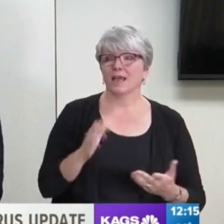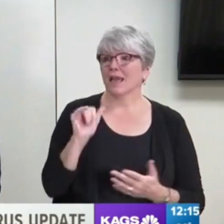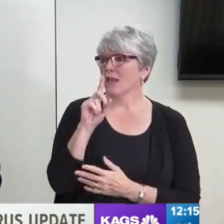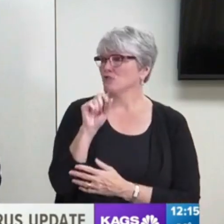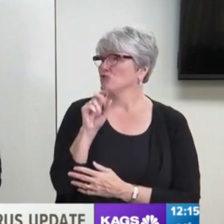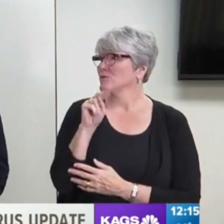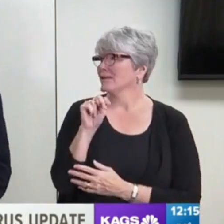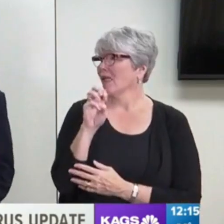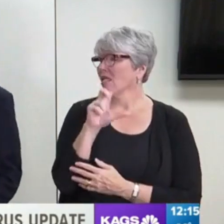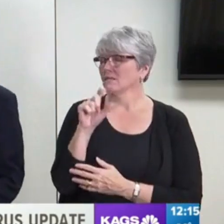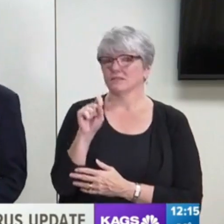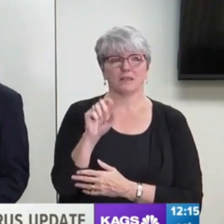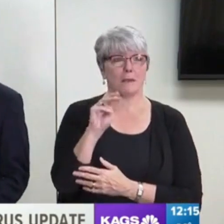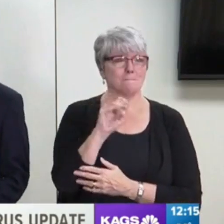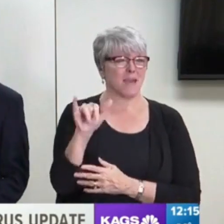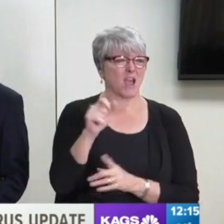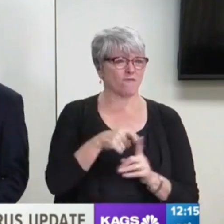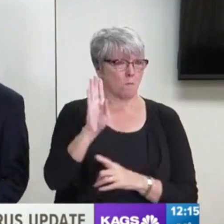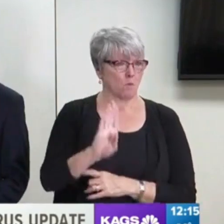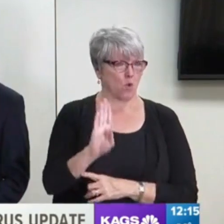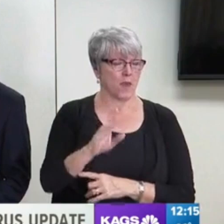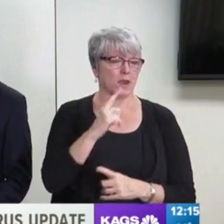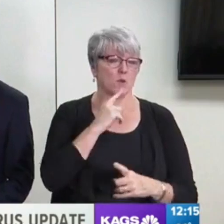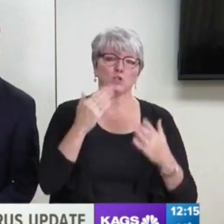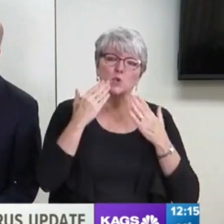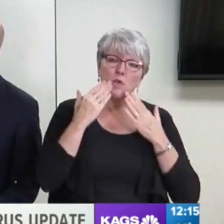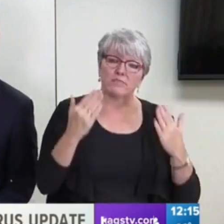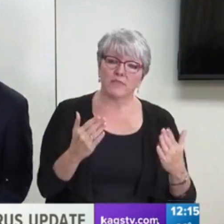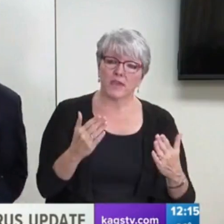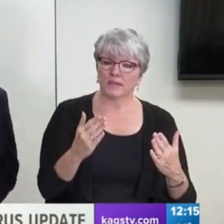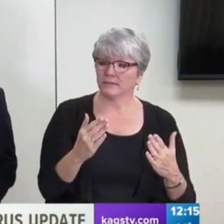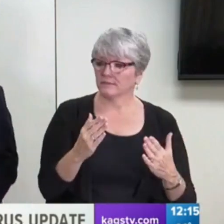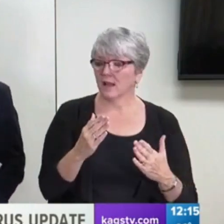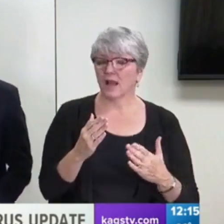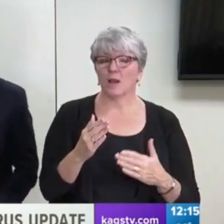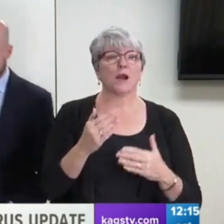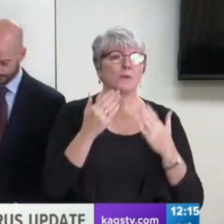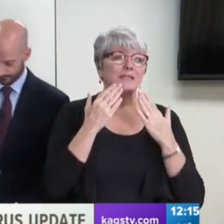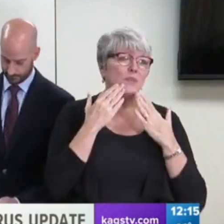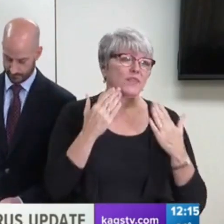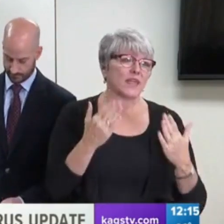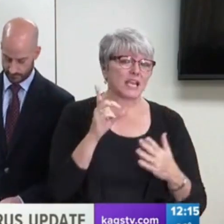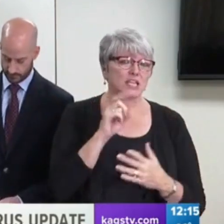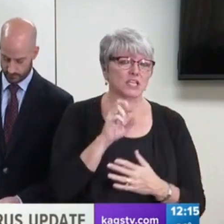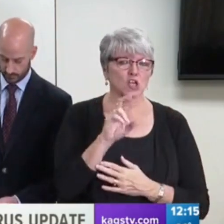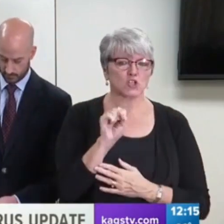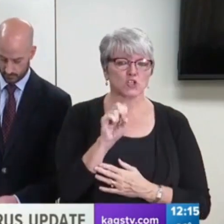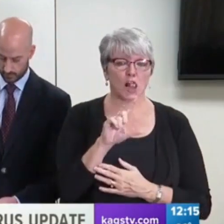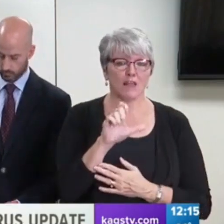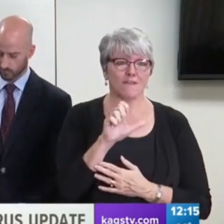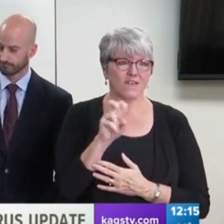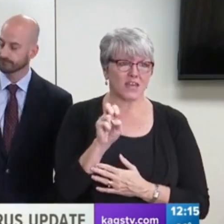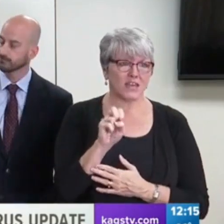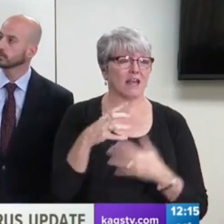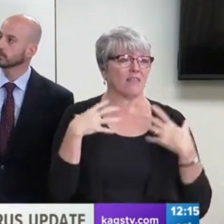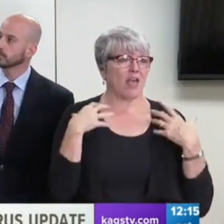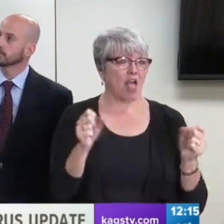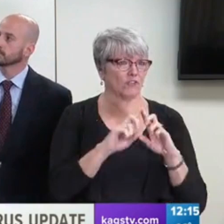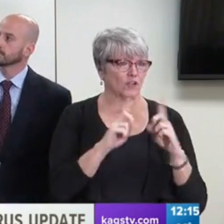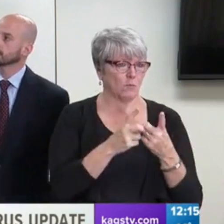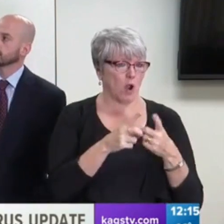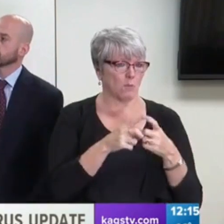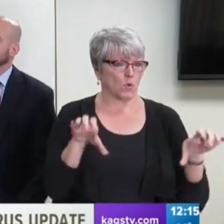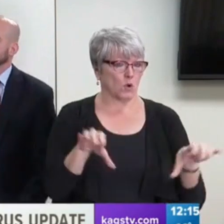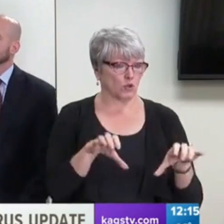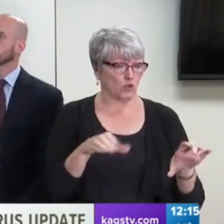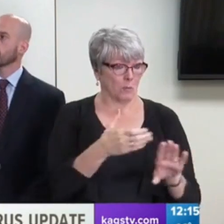Nelson, Mayor Bryan. I do want to thank, am I close enough? Sorry. Yeah. I do want to thank Dr. Sullivan and the Health Department for all you're doing. Before I